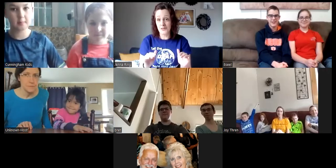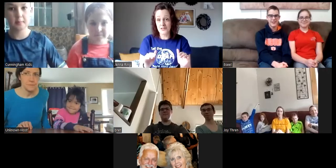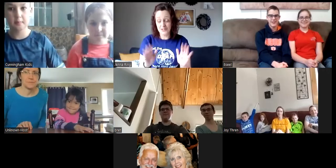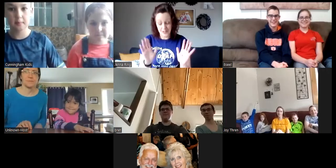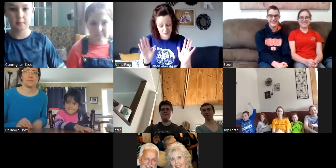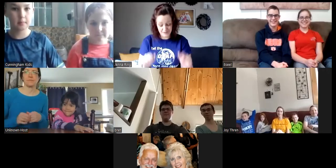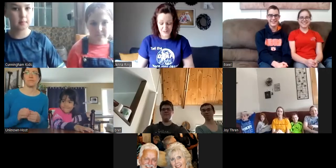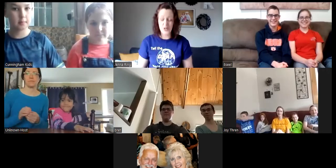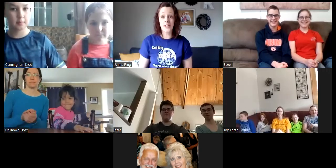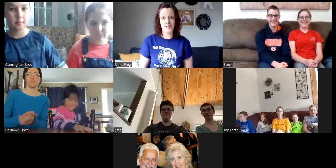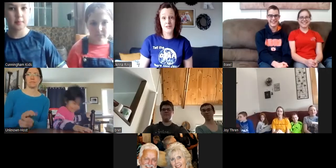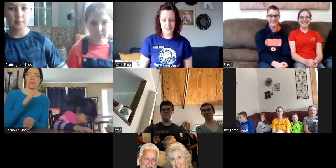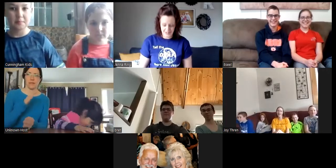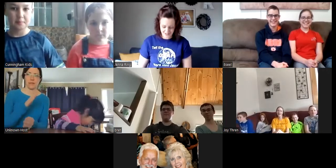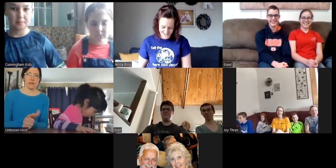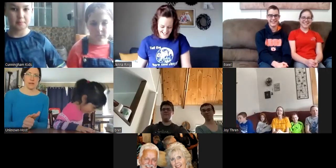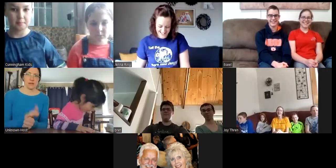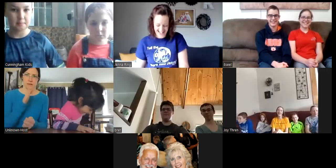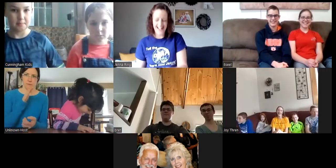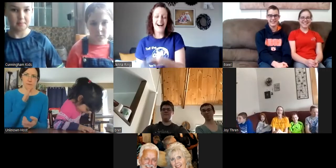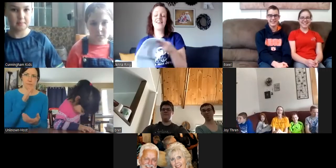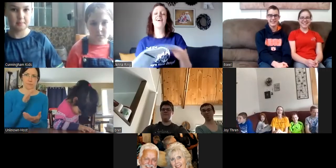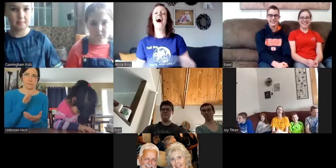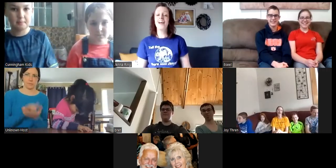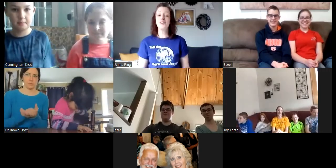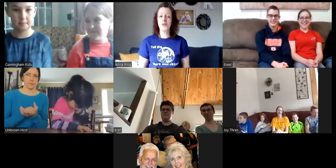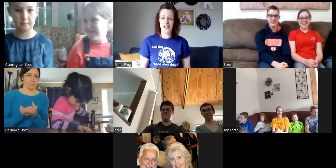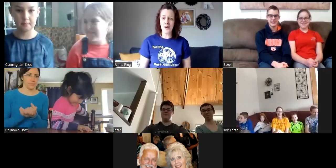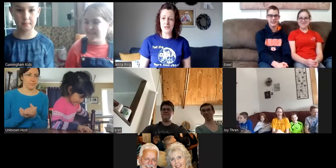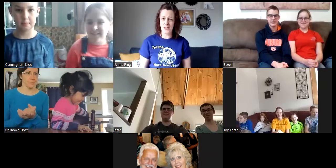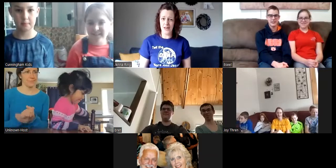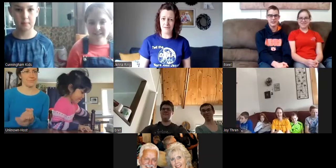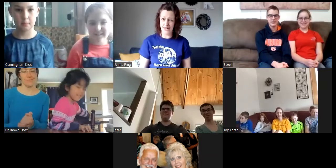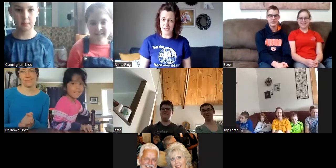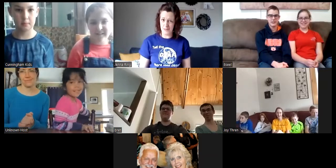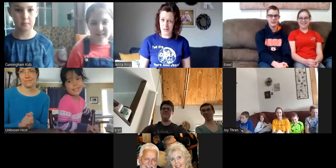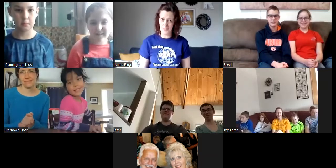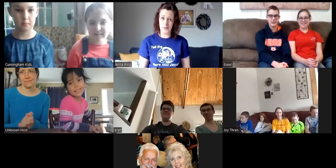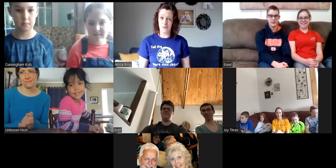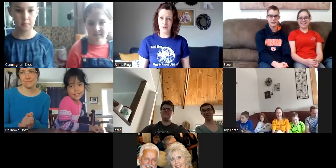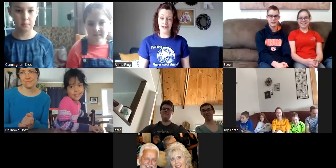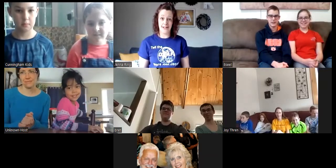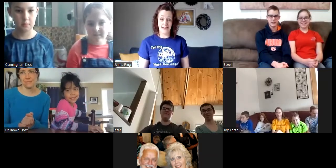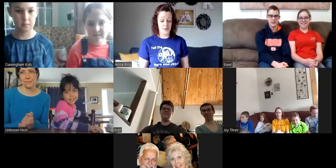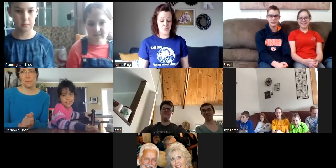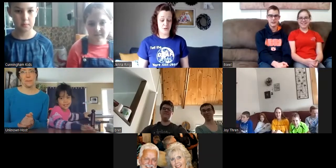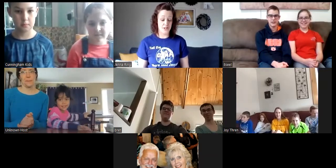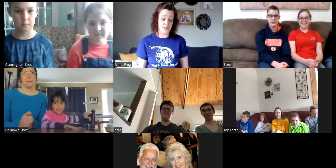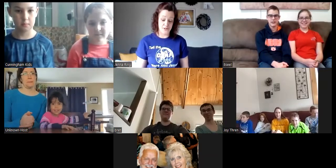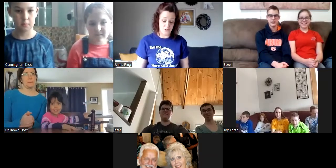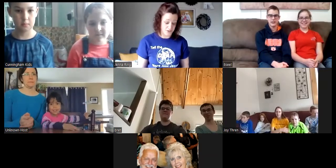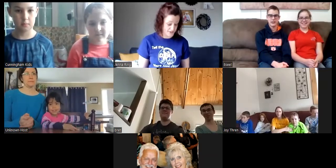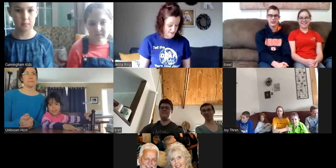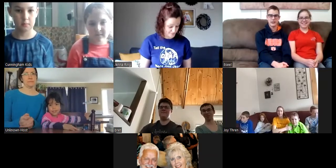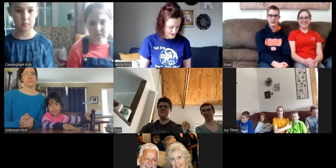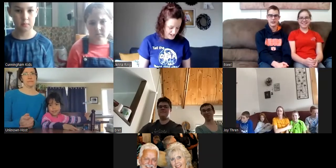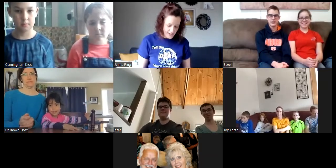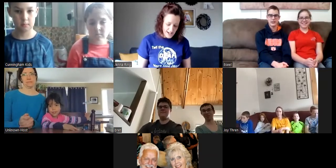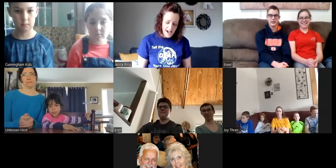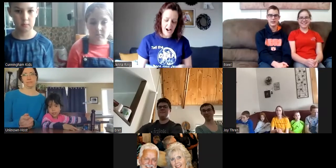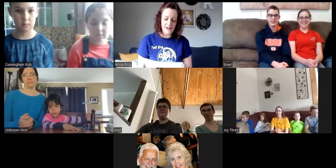to be wives. So don't get too excited. Although I don't know that I was all that ready to become a wife when I did, and I was 22 years old,